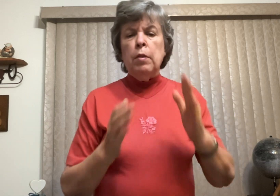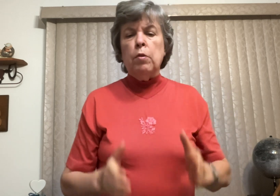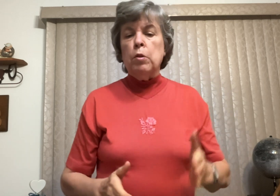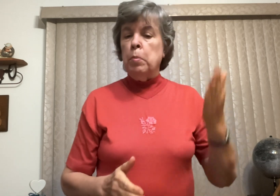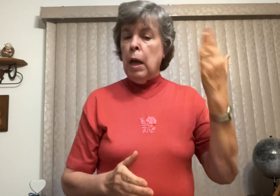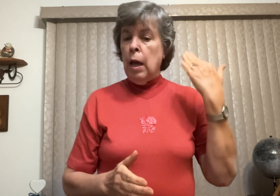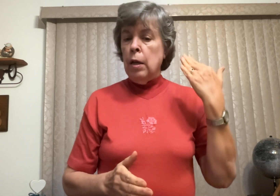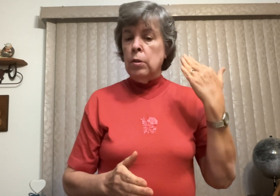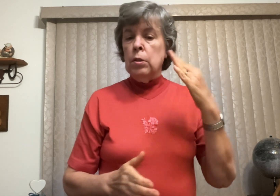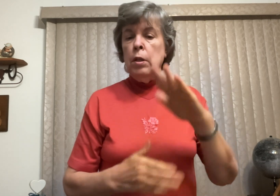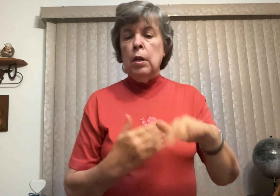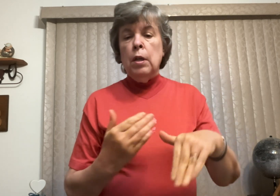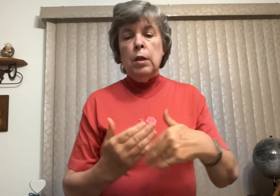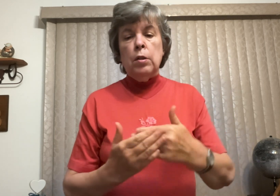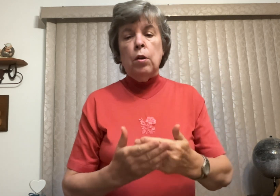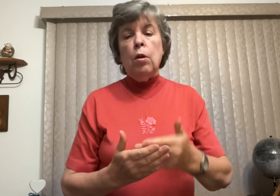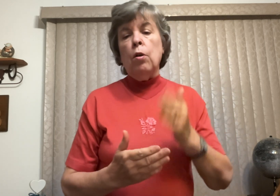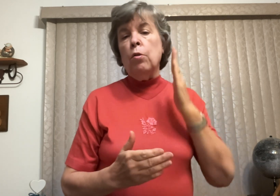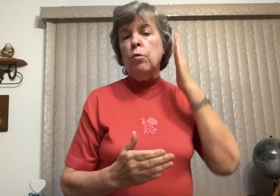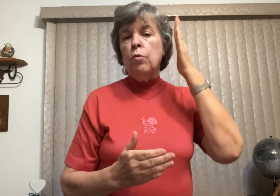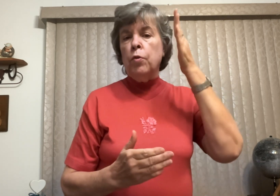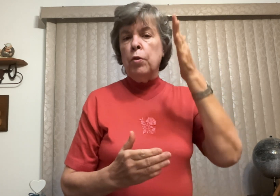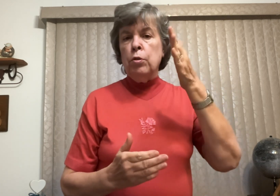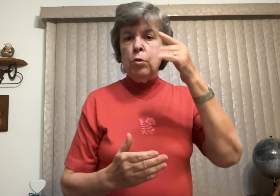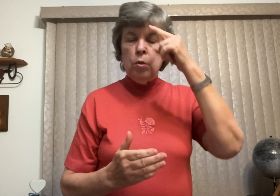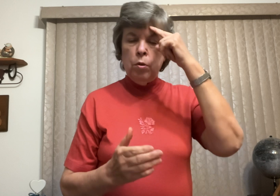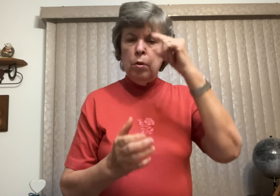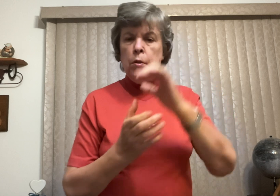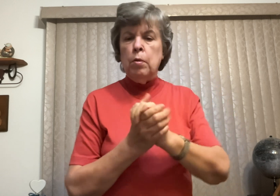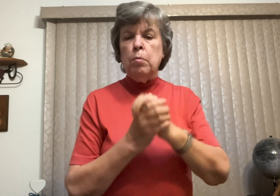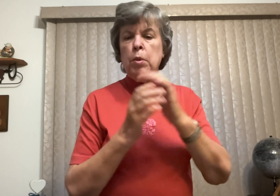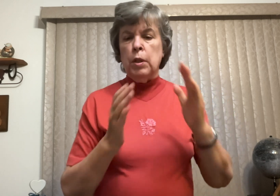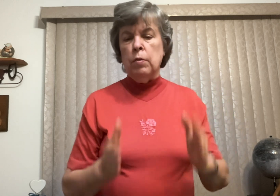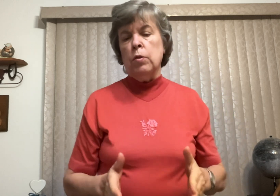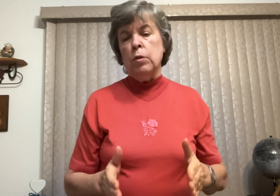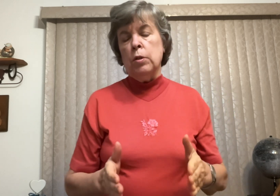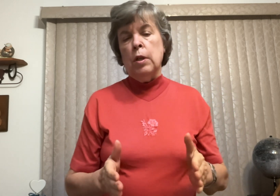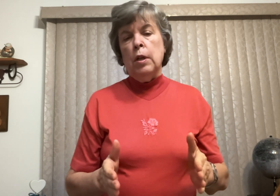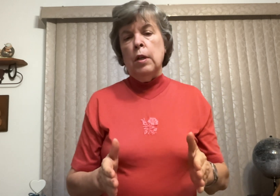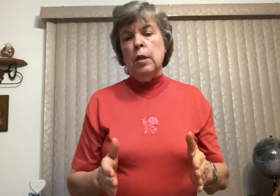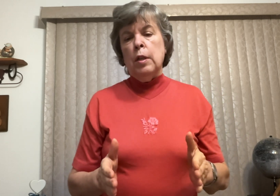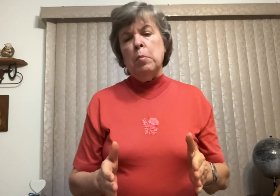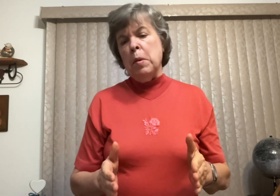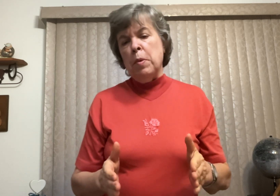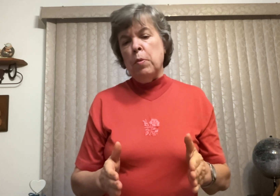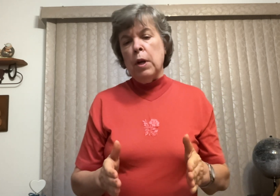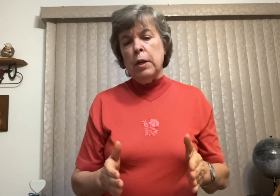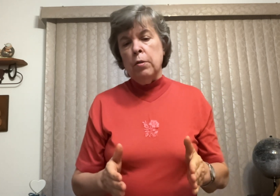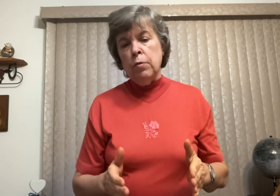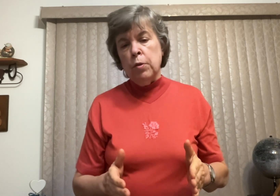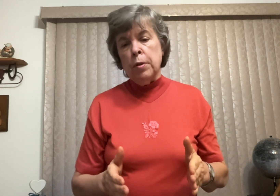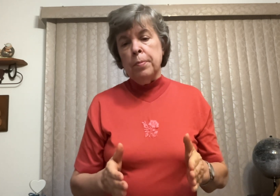believers past and all future believers. That might be what I go for.